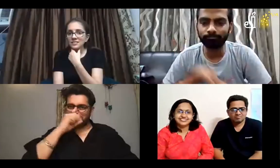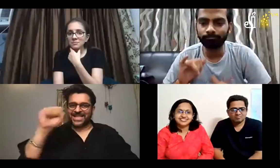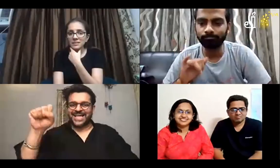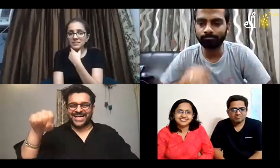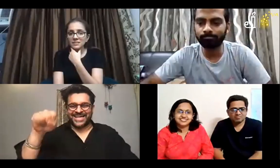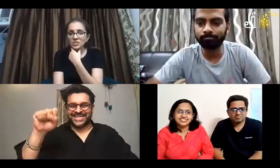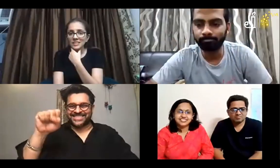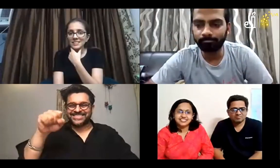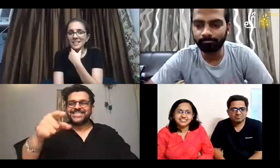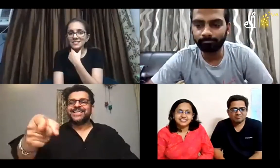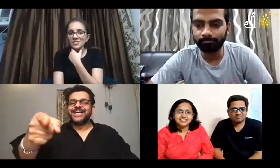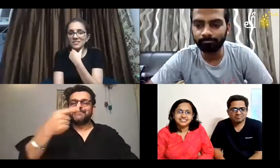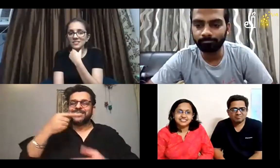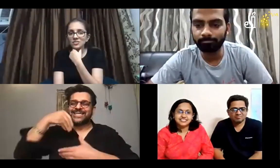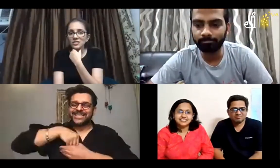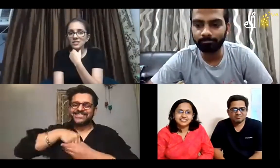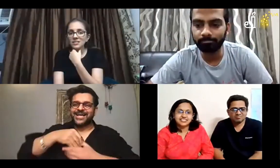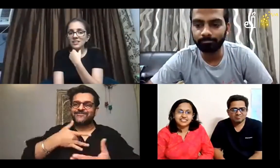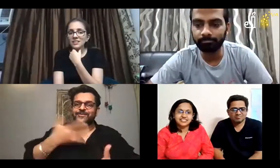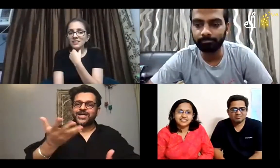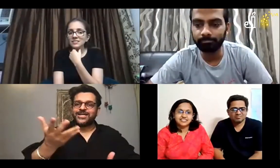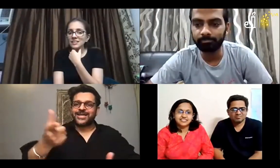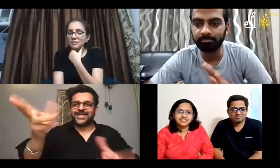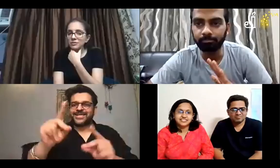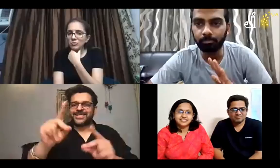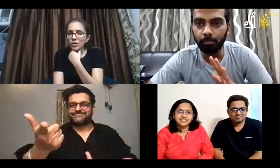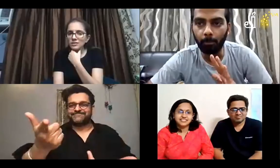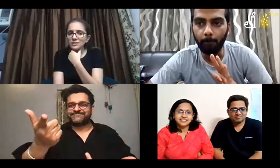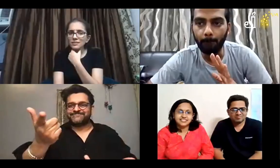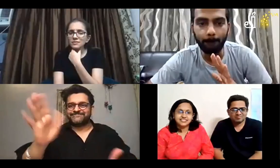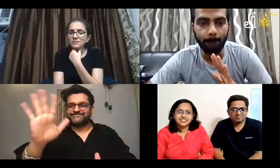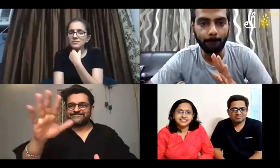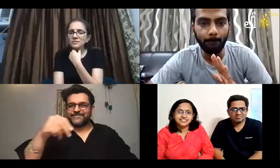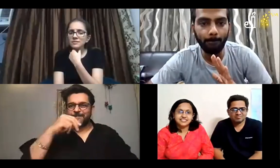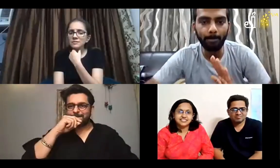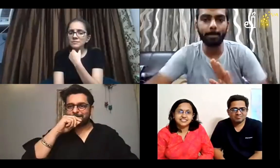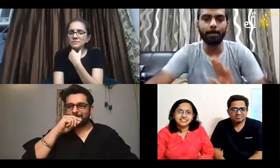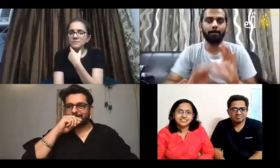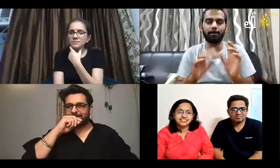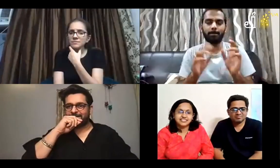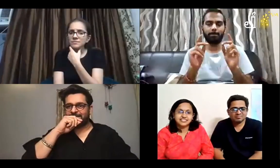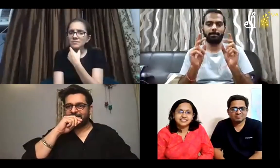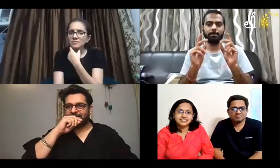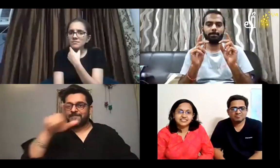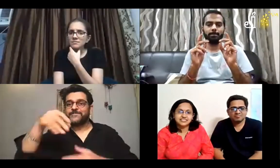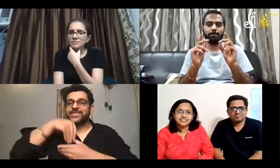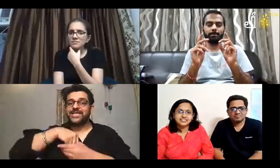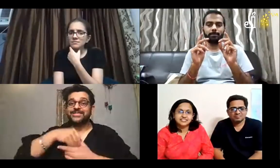Yeah, I think my internet's shaky. Yes, your internet's shaky. Inside they feel what?